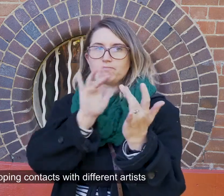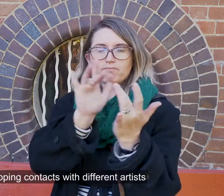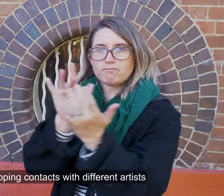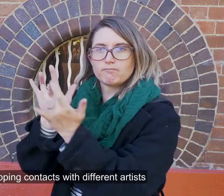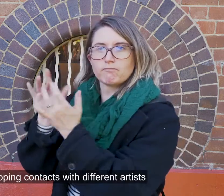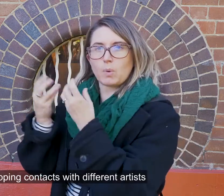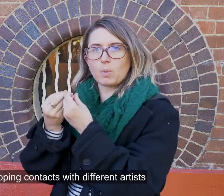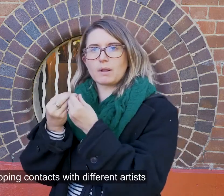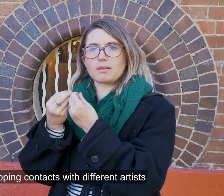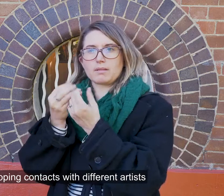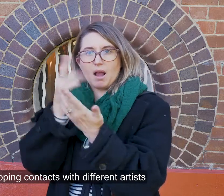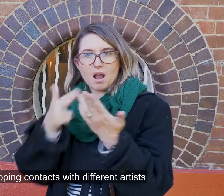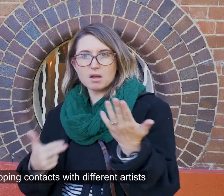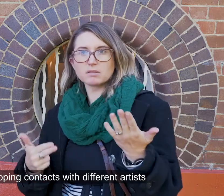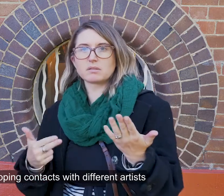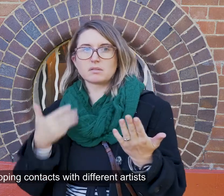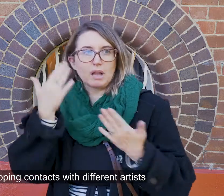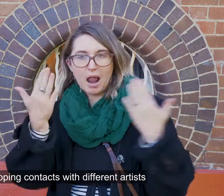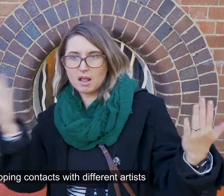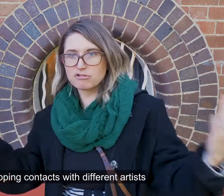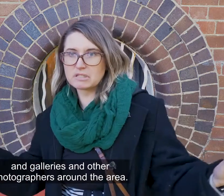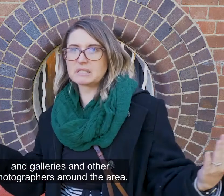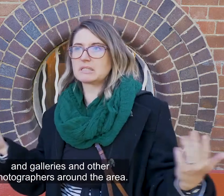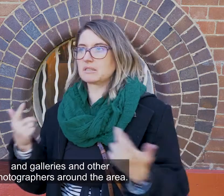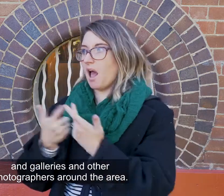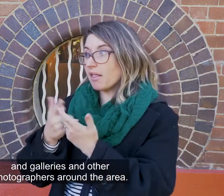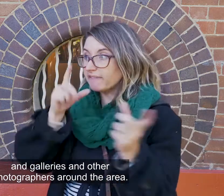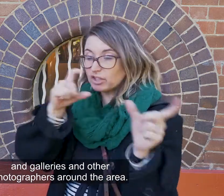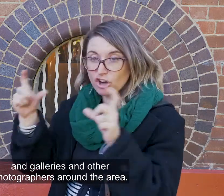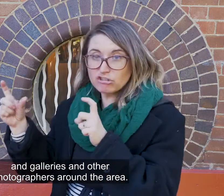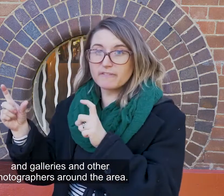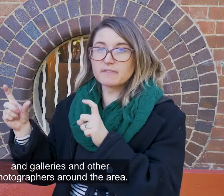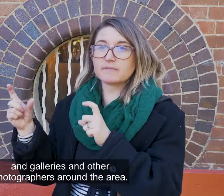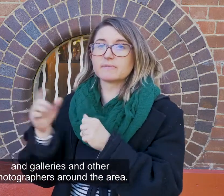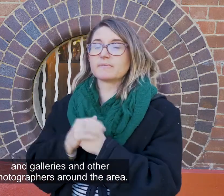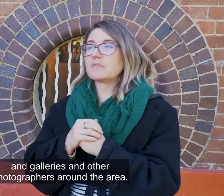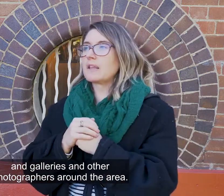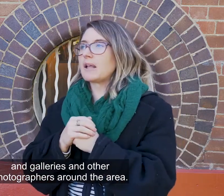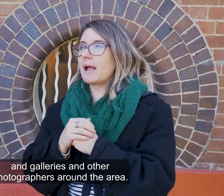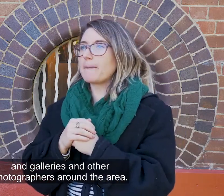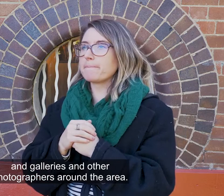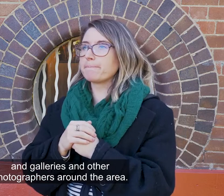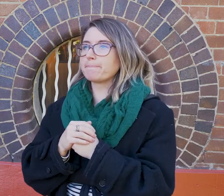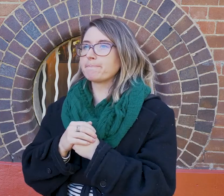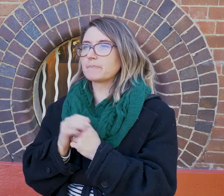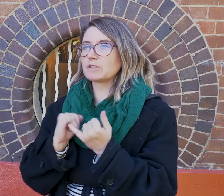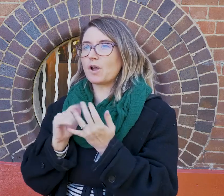developing contacts with different artists and galleries and other photographers around the area.